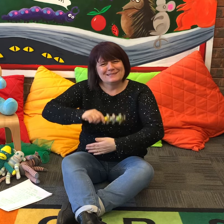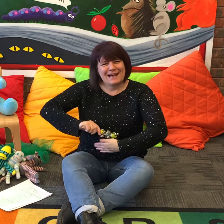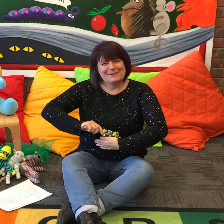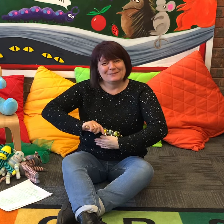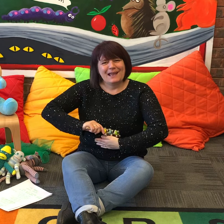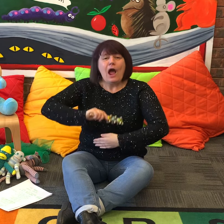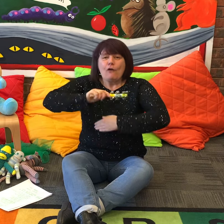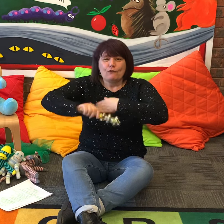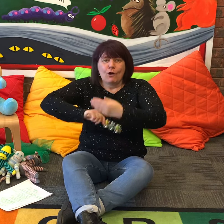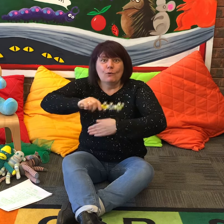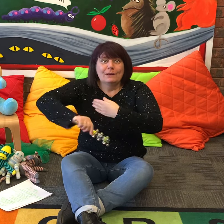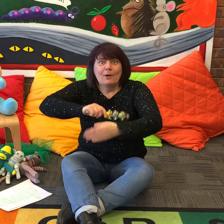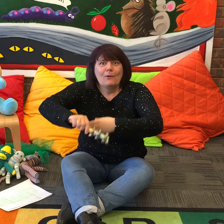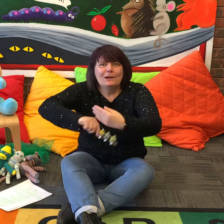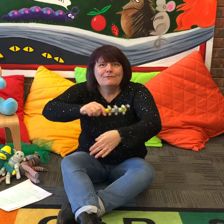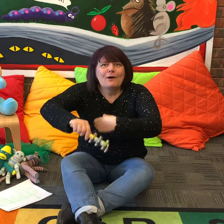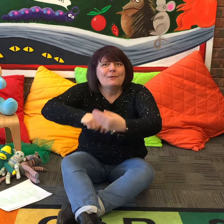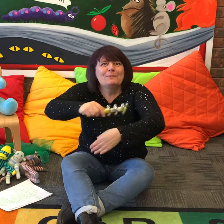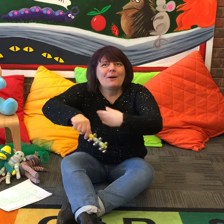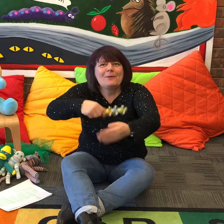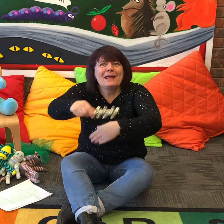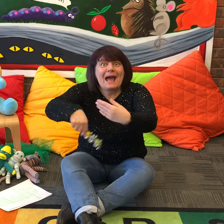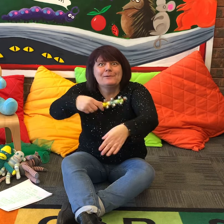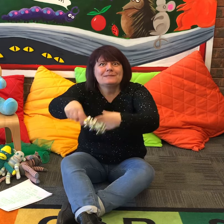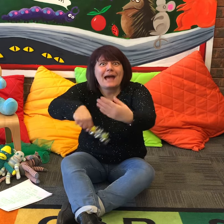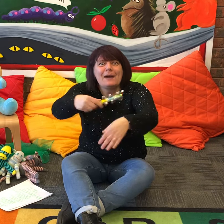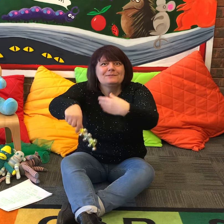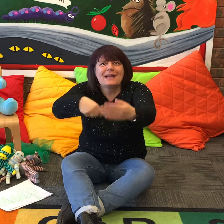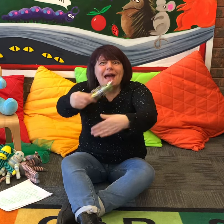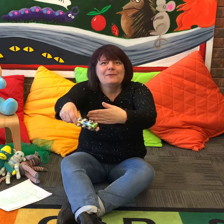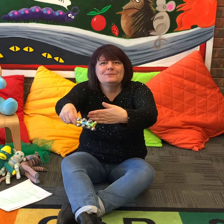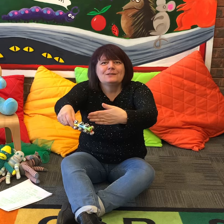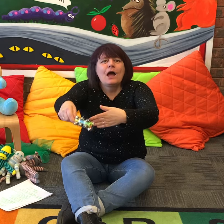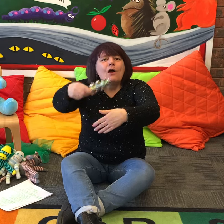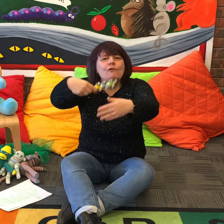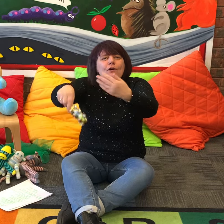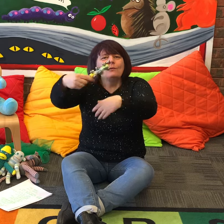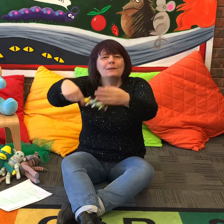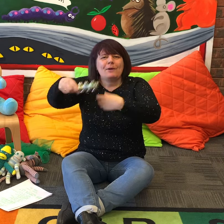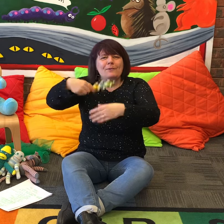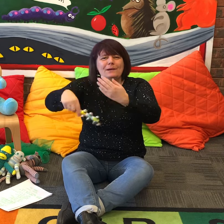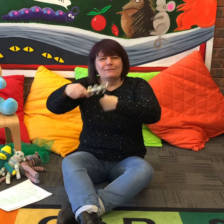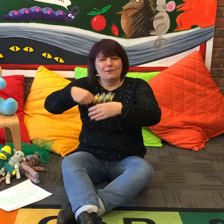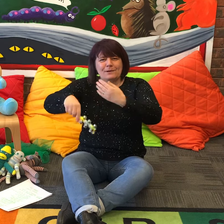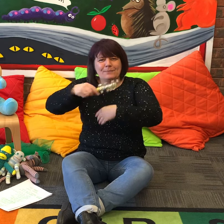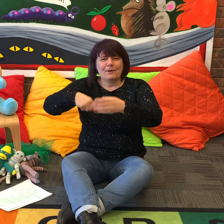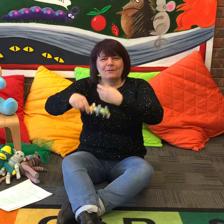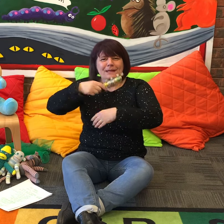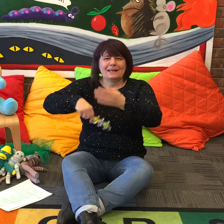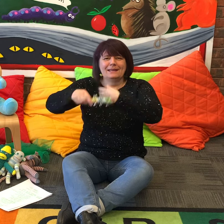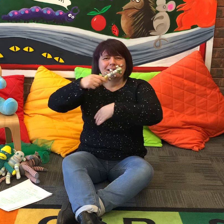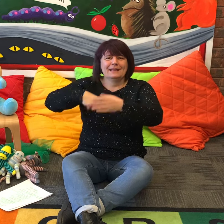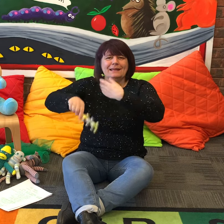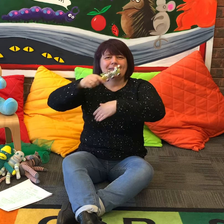down. Roly-poly, roly-poly, out, out, out. Roly-poly, roly-poly, in, in,